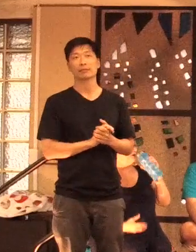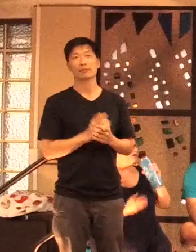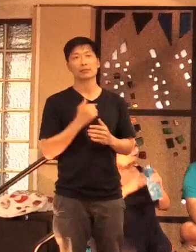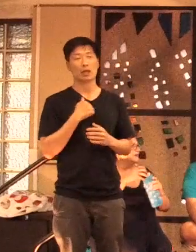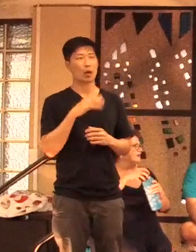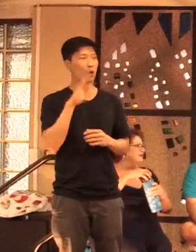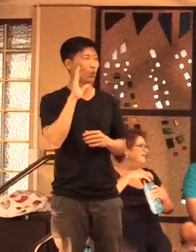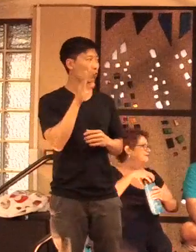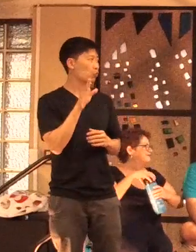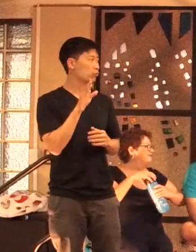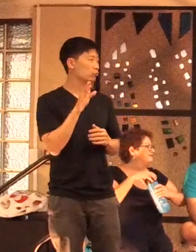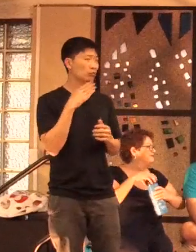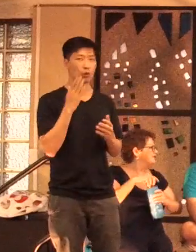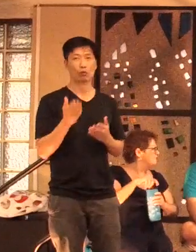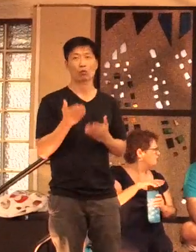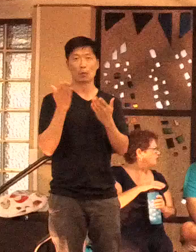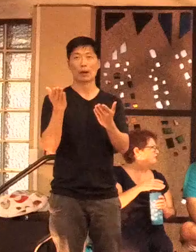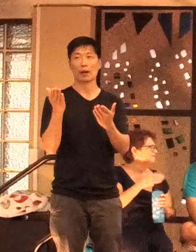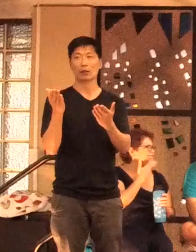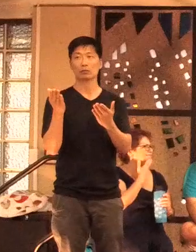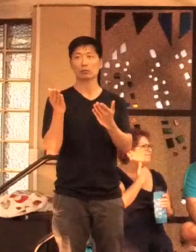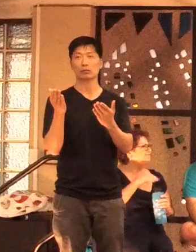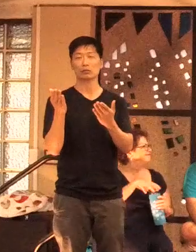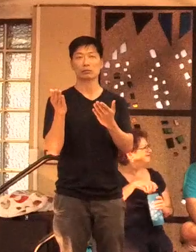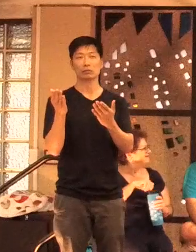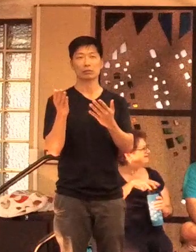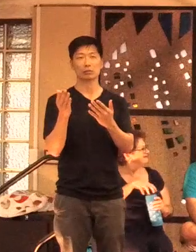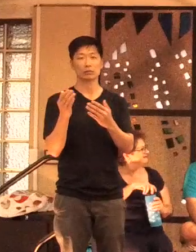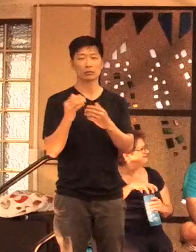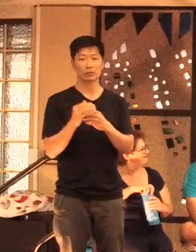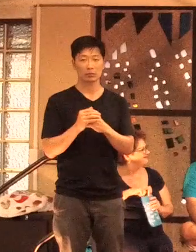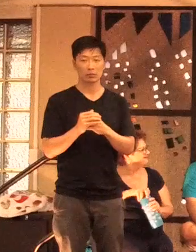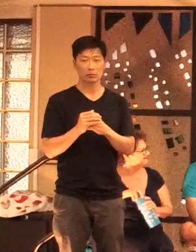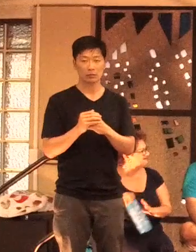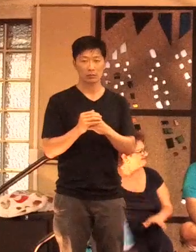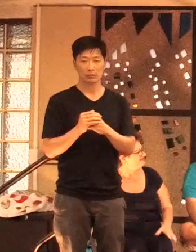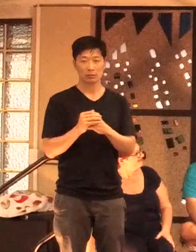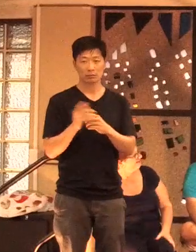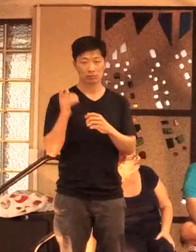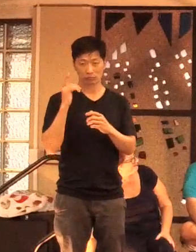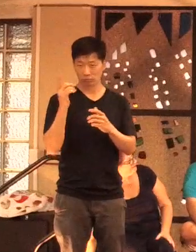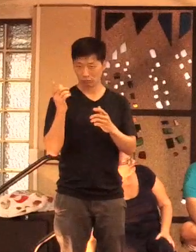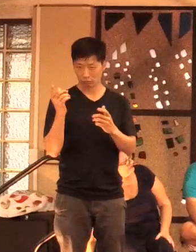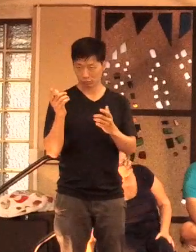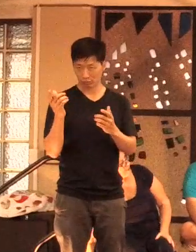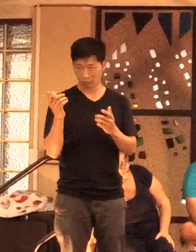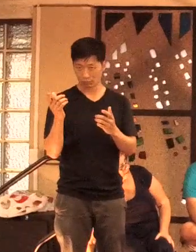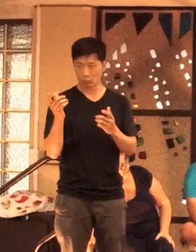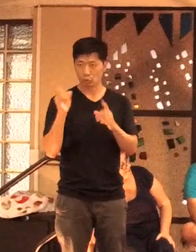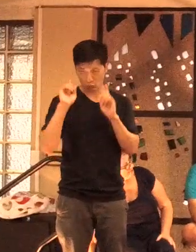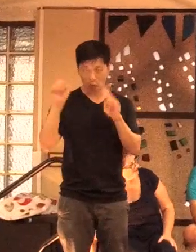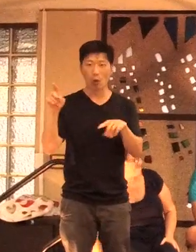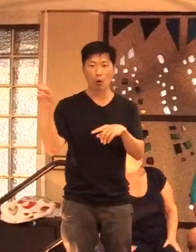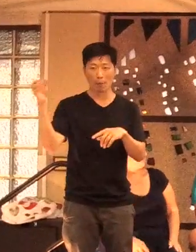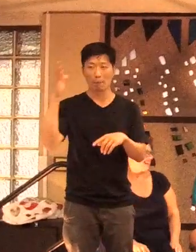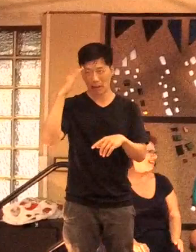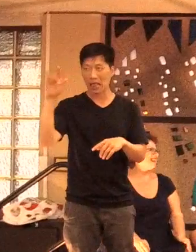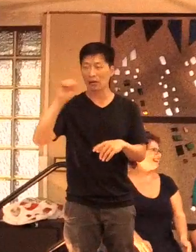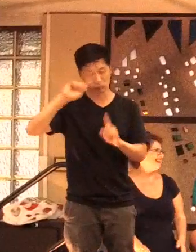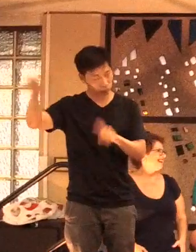I would recommend for you to go there, but I don't take tears, so but I do recommend you go to the mainland